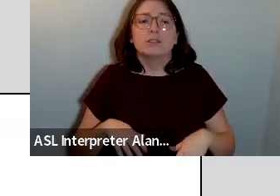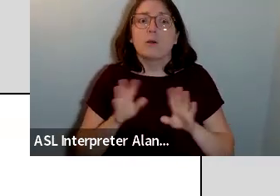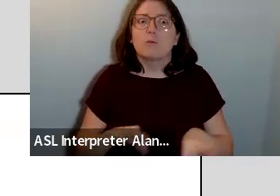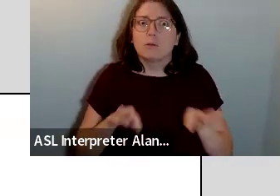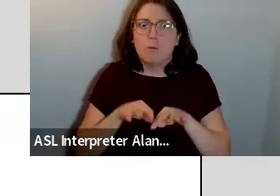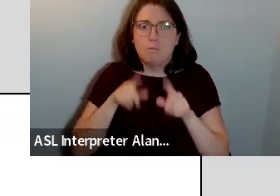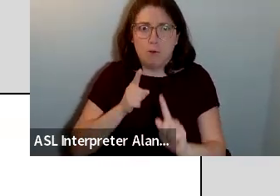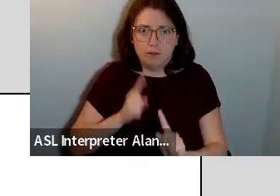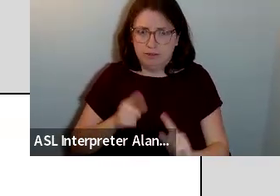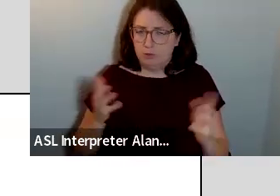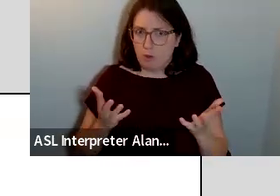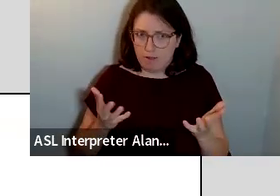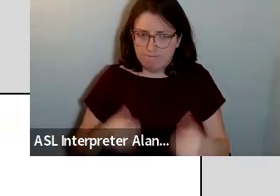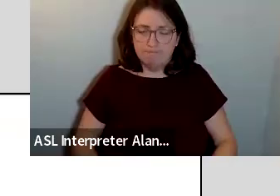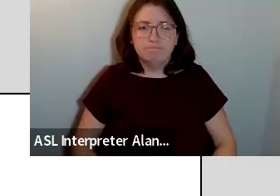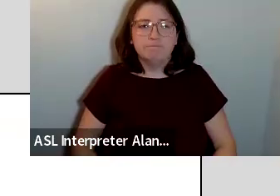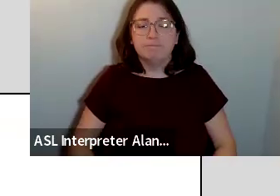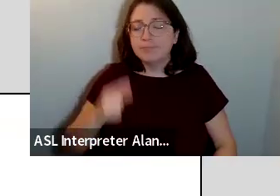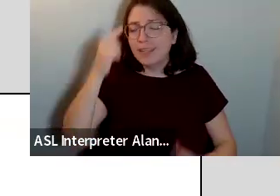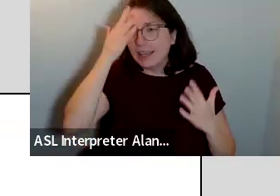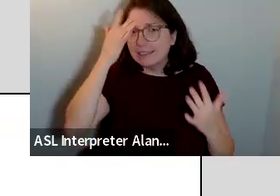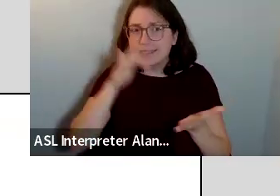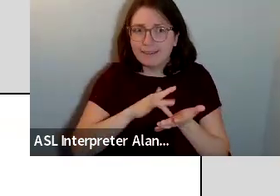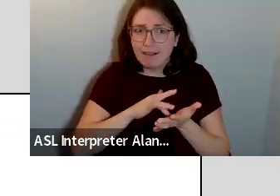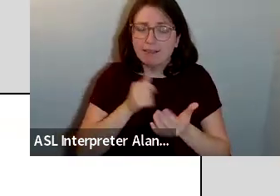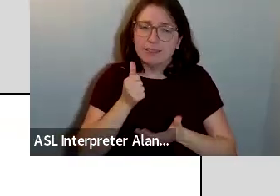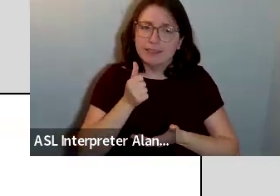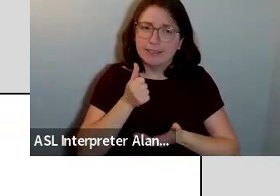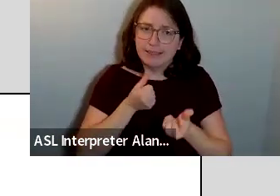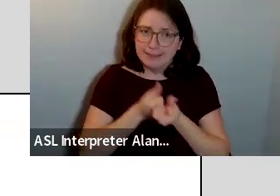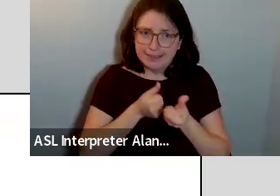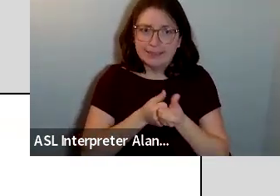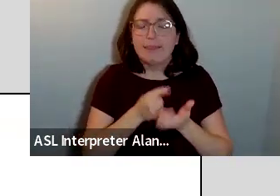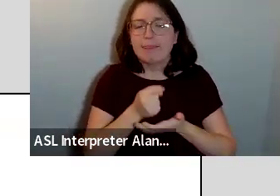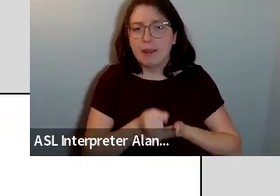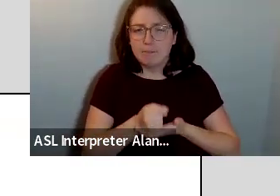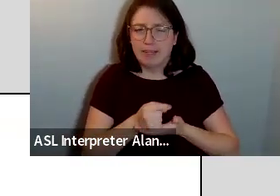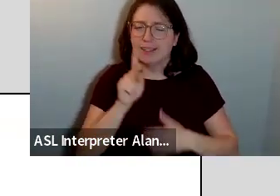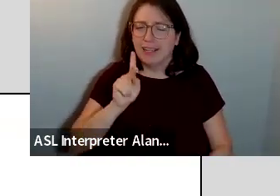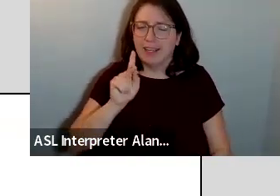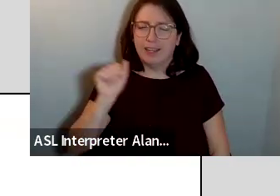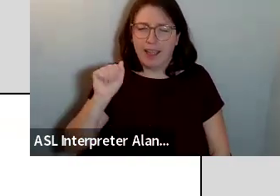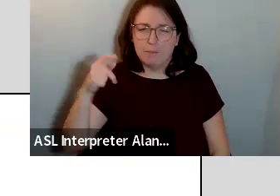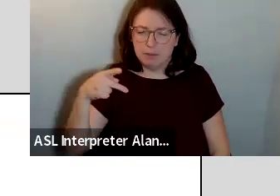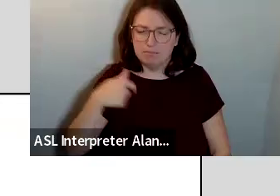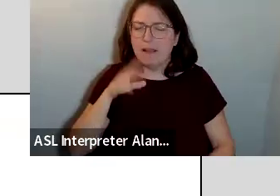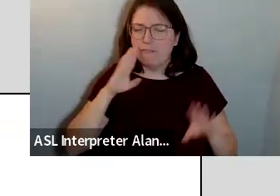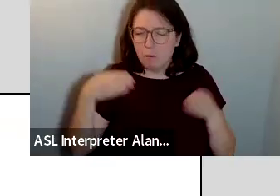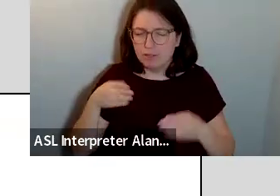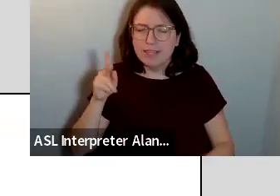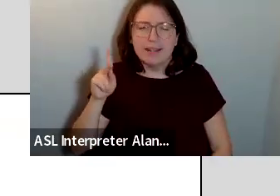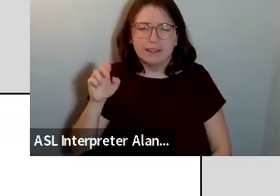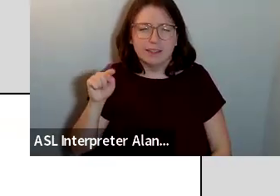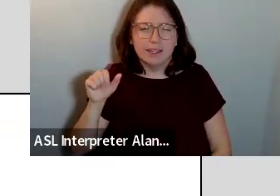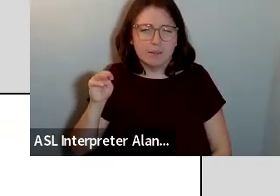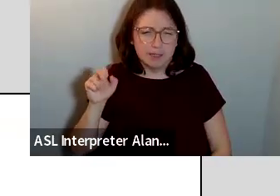let me lead with these. Psychedelic-assisted therapy, and I will be focusing on KAP, ketamine-assisted psychotherapy, where my